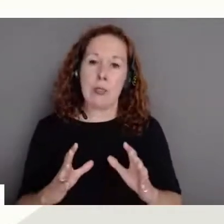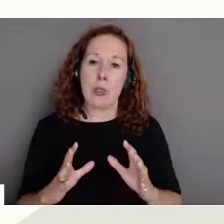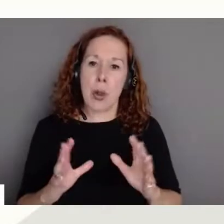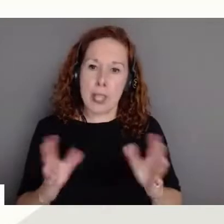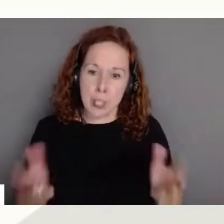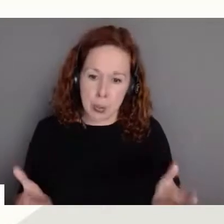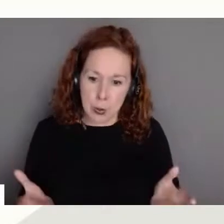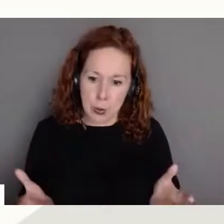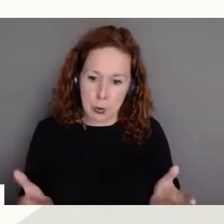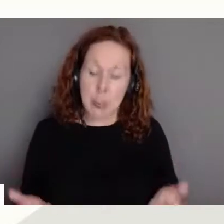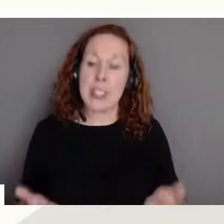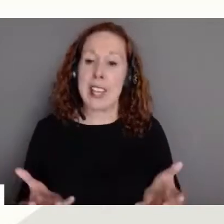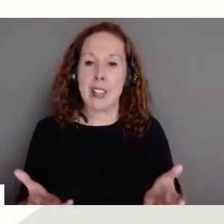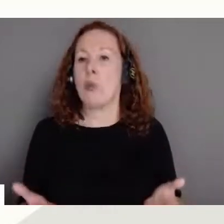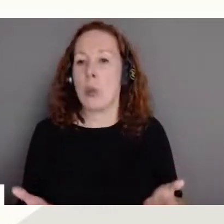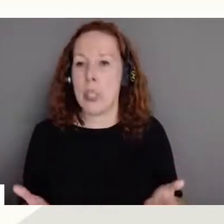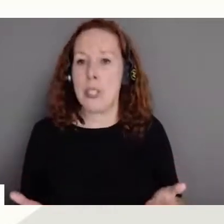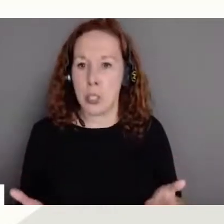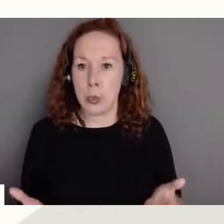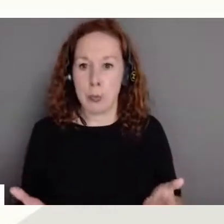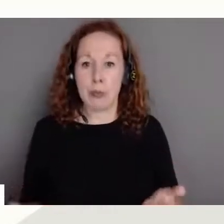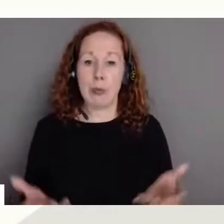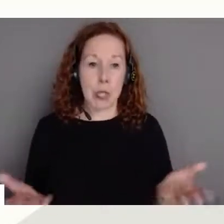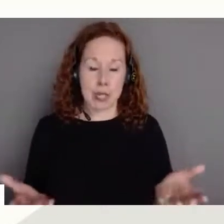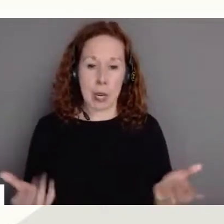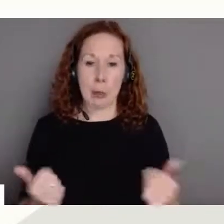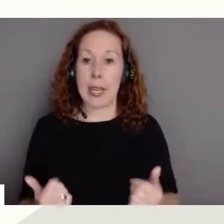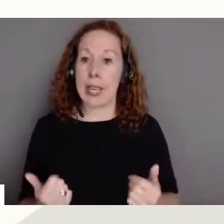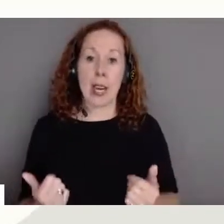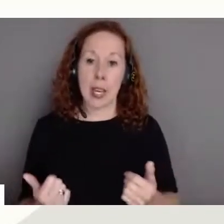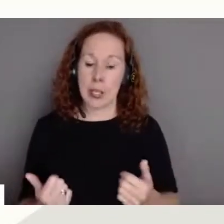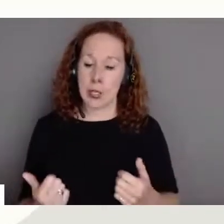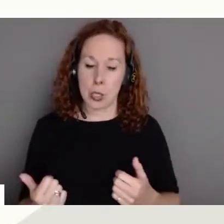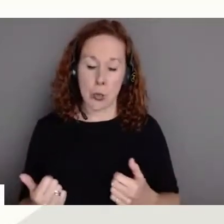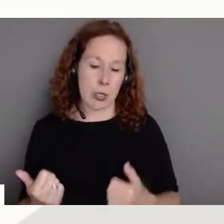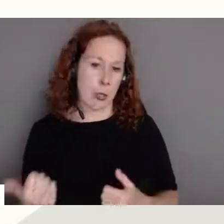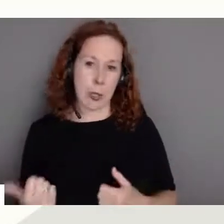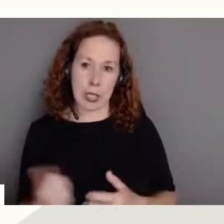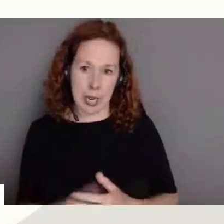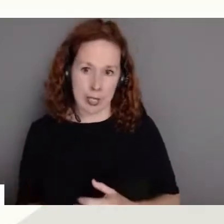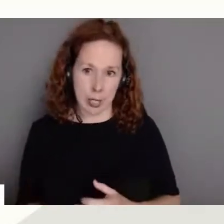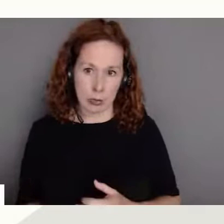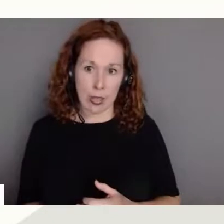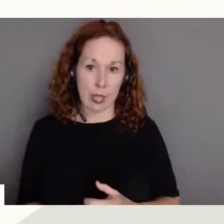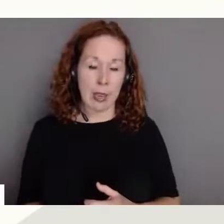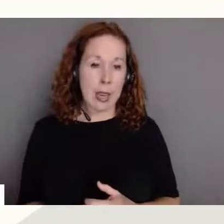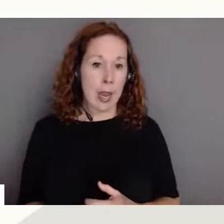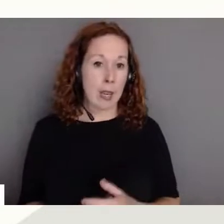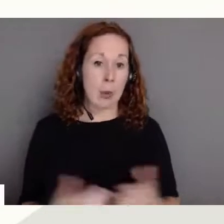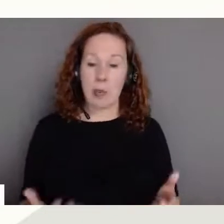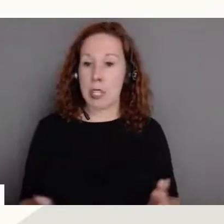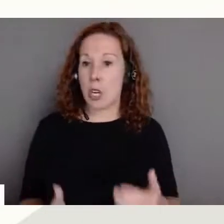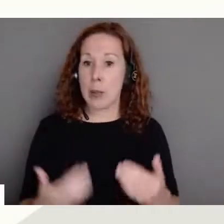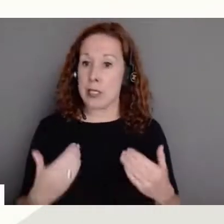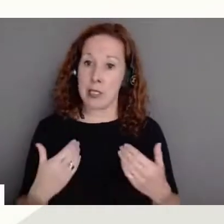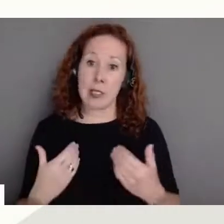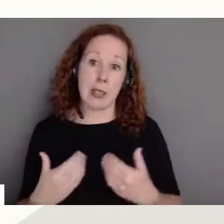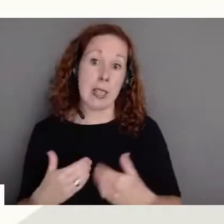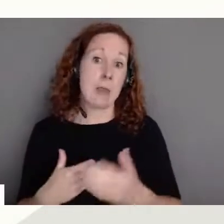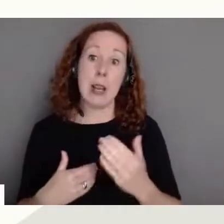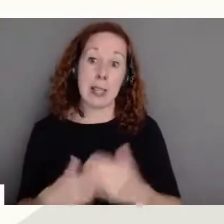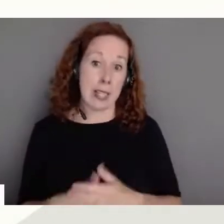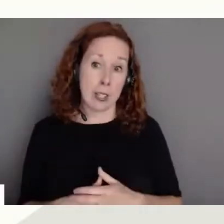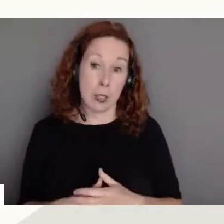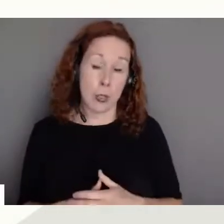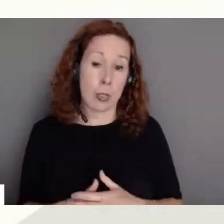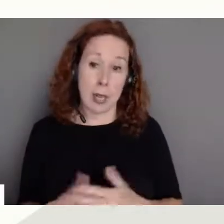are trying to present what we do. For Hmm. example, I get hired to interpret a class at UVic, and part of my job is to send